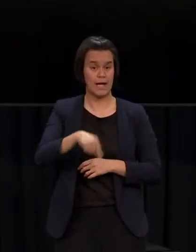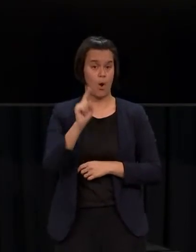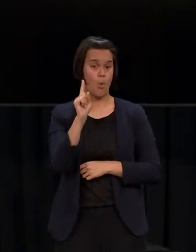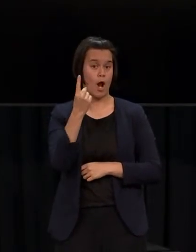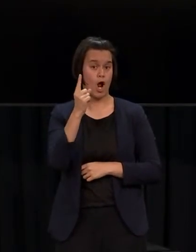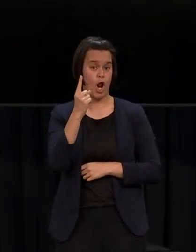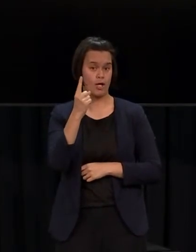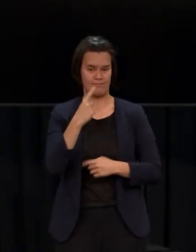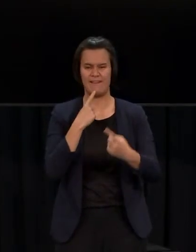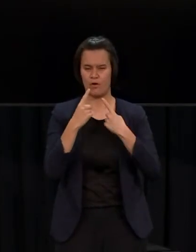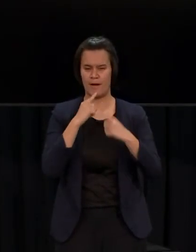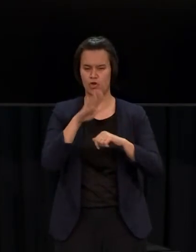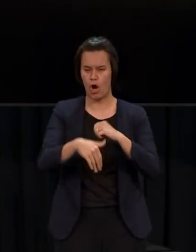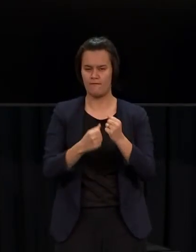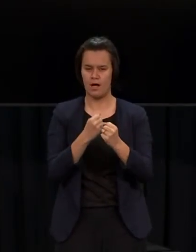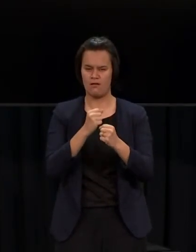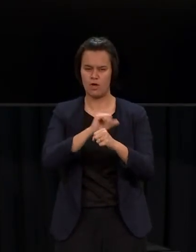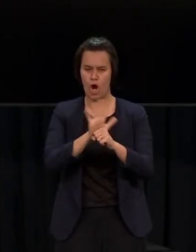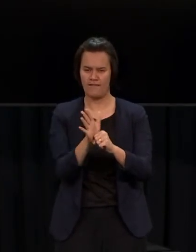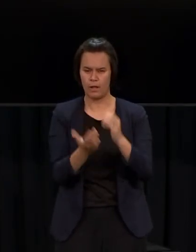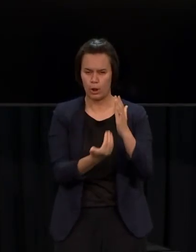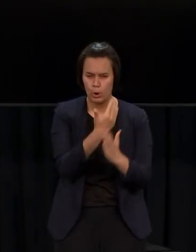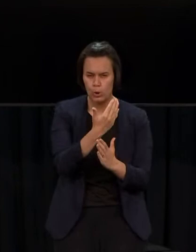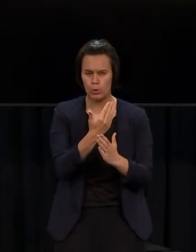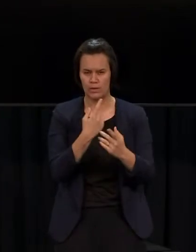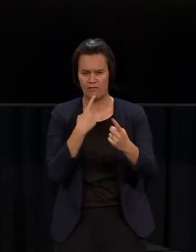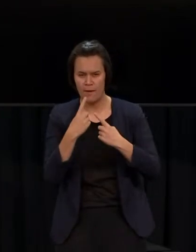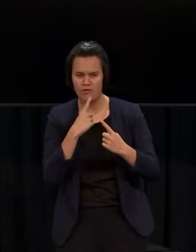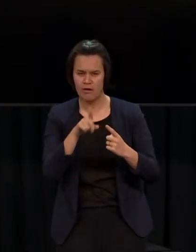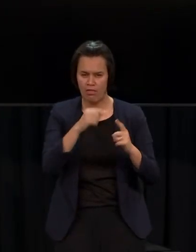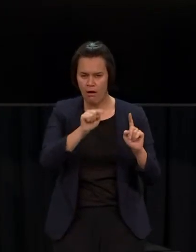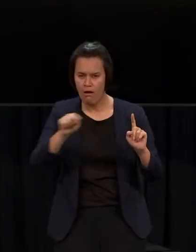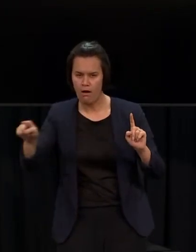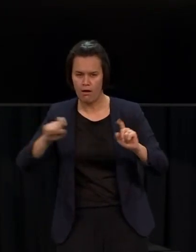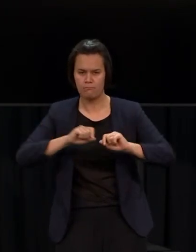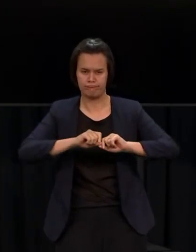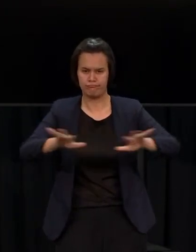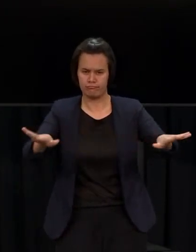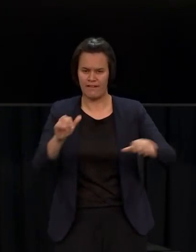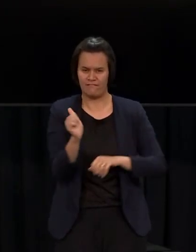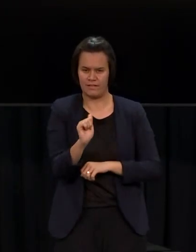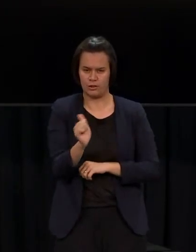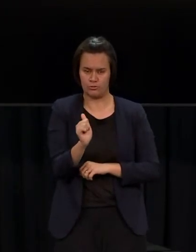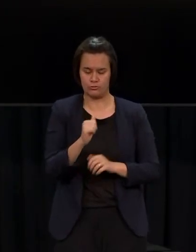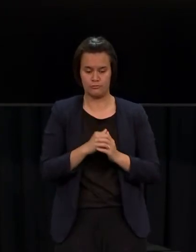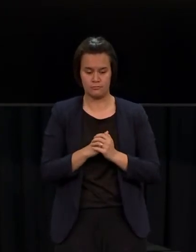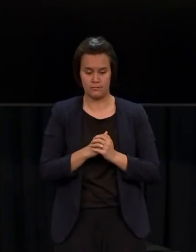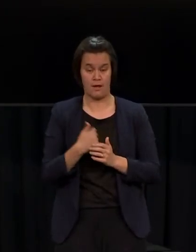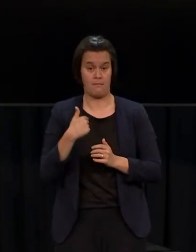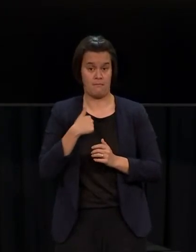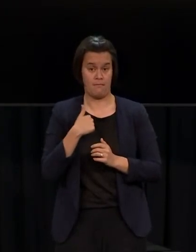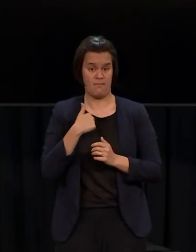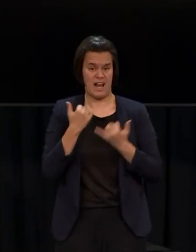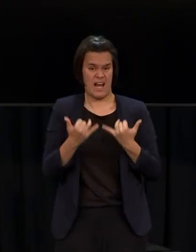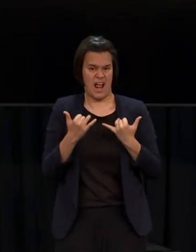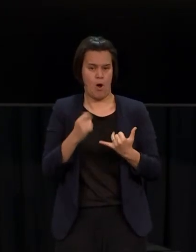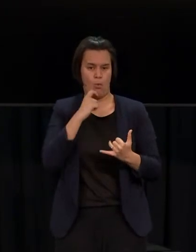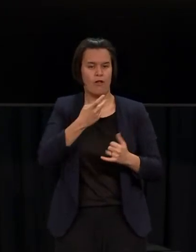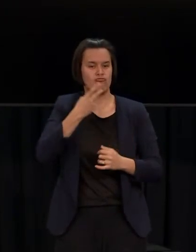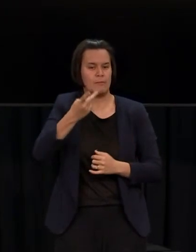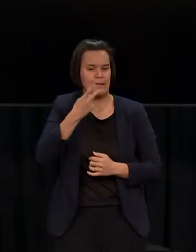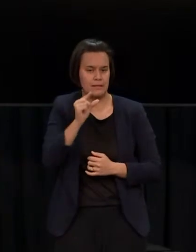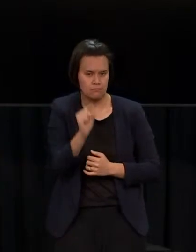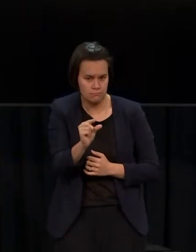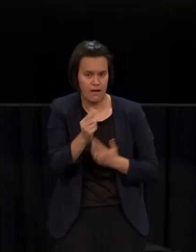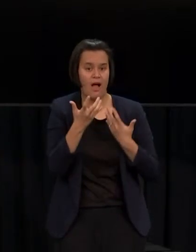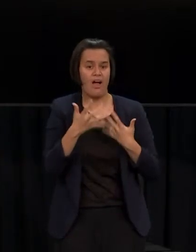today and you will have seen the key figures. I'll just give a brief update on vaccinations and the situation with cases, and then, as the Prime Minister said, walk through some of